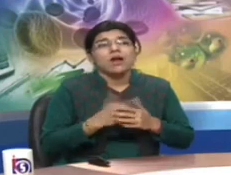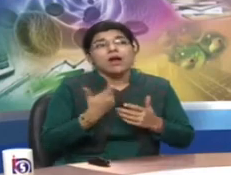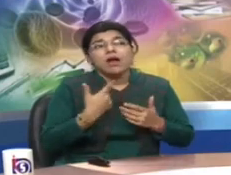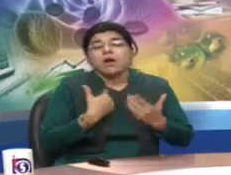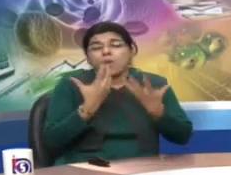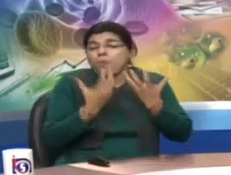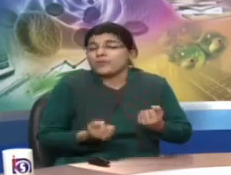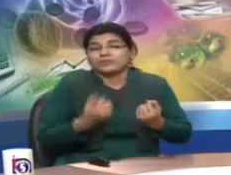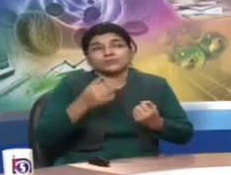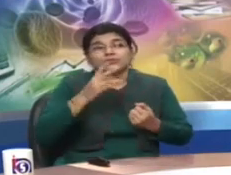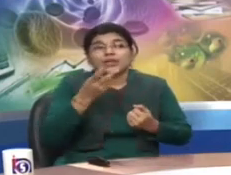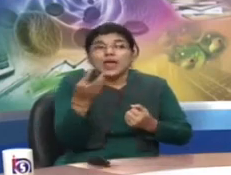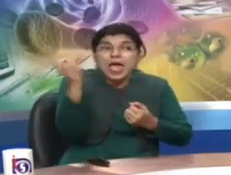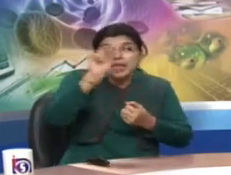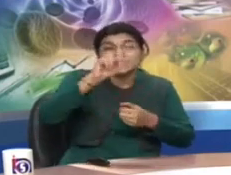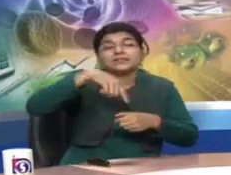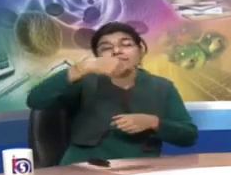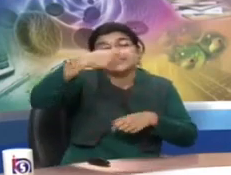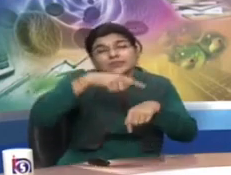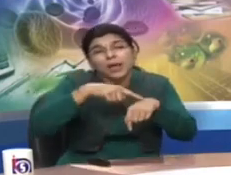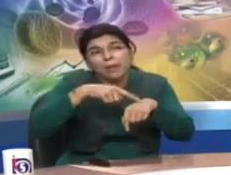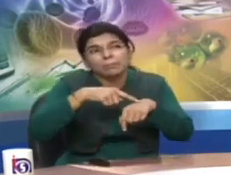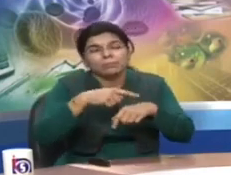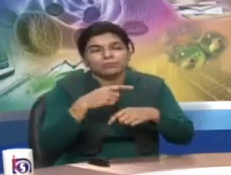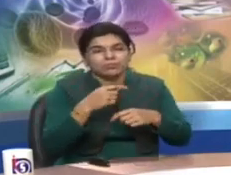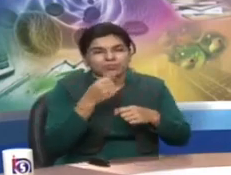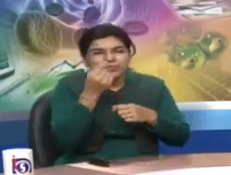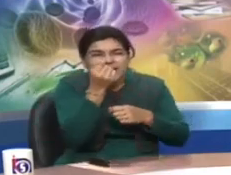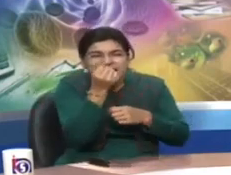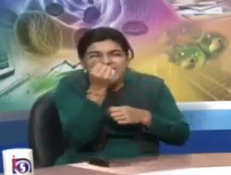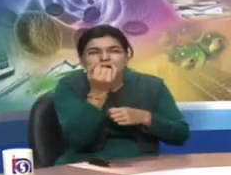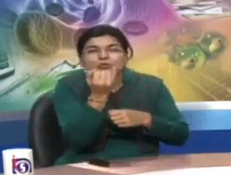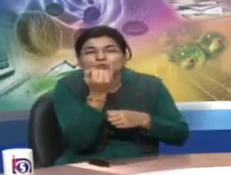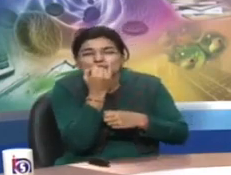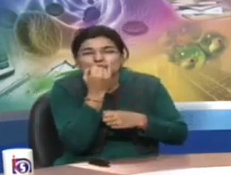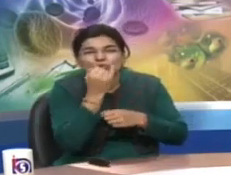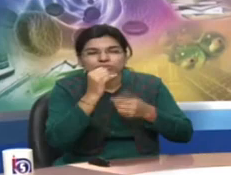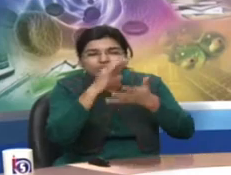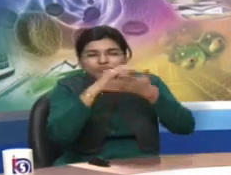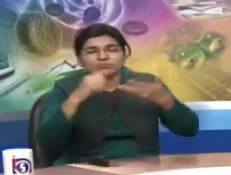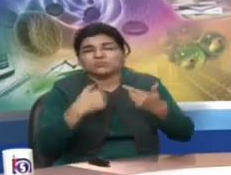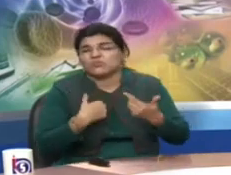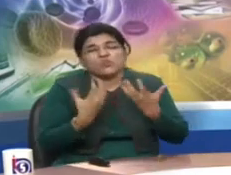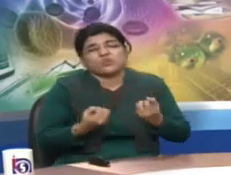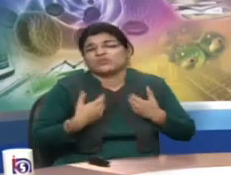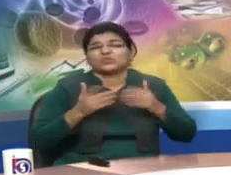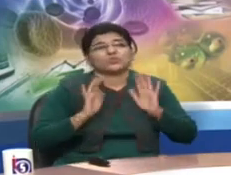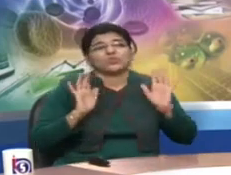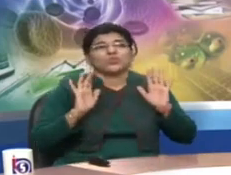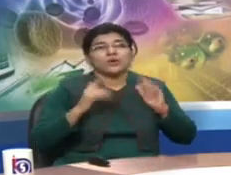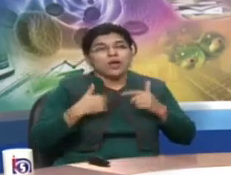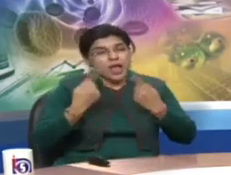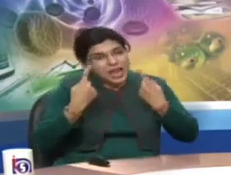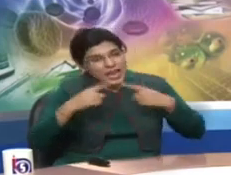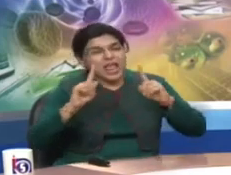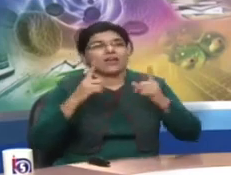try not to lose another quarter marks in my coming exams.